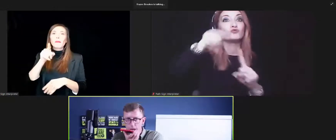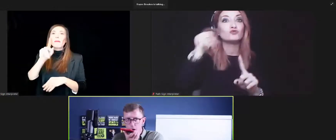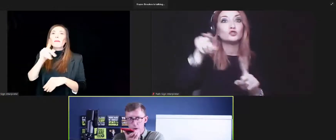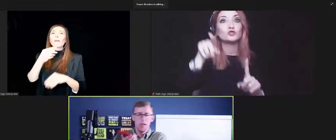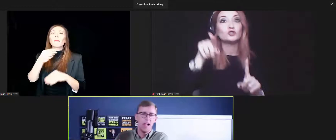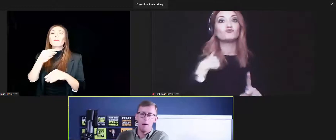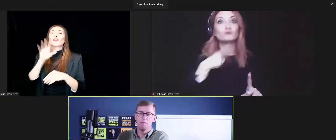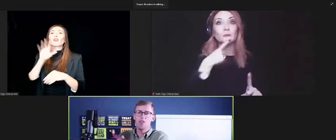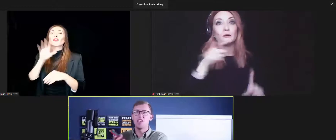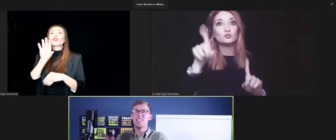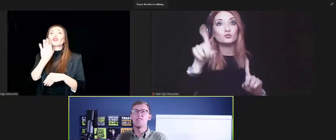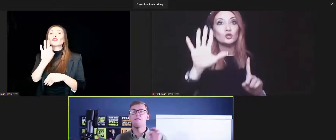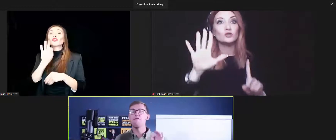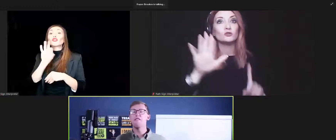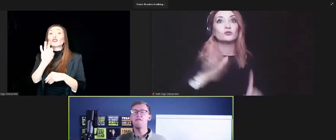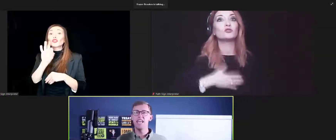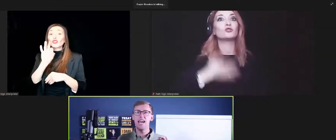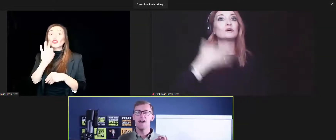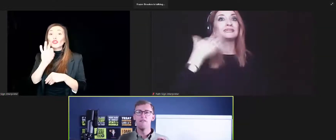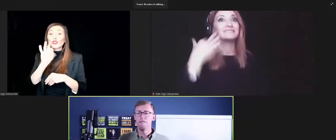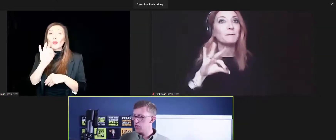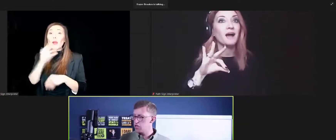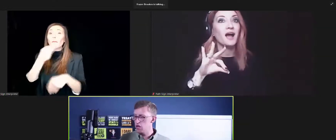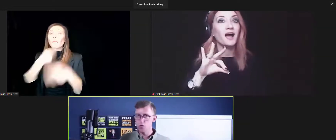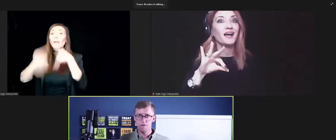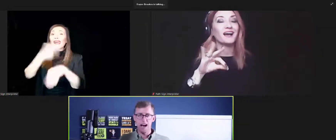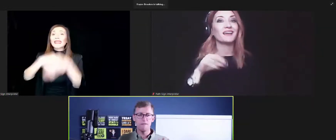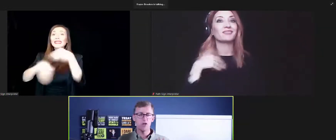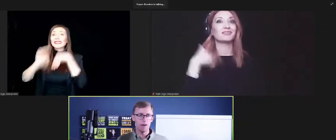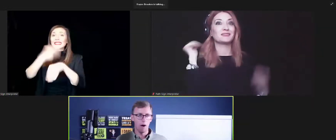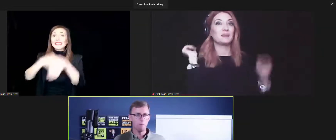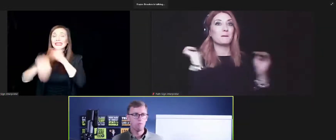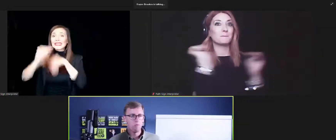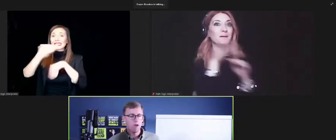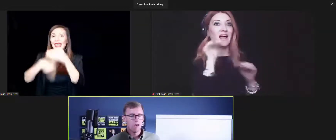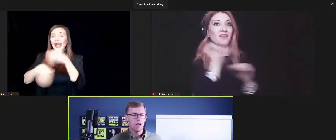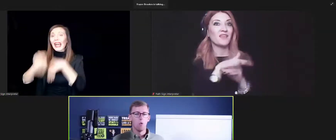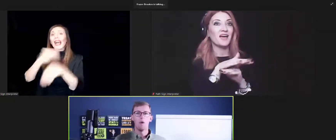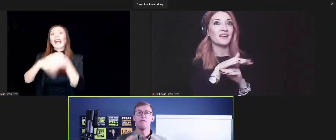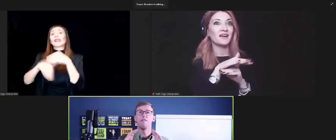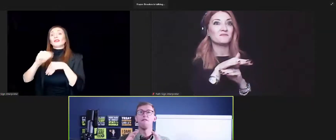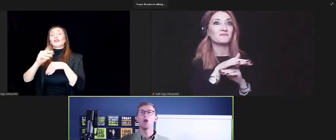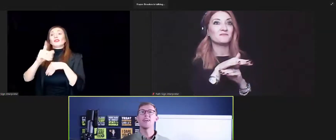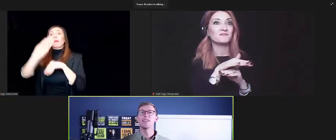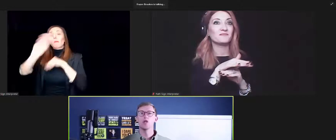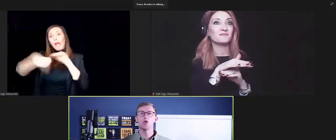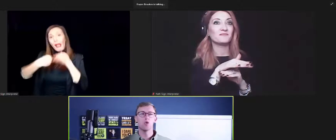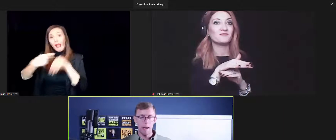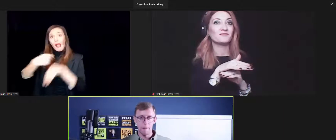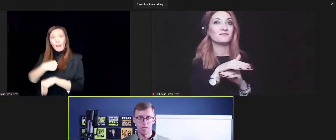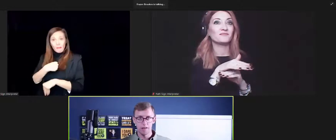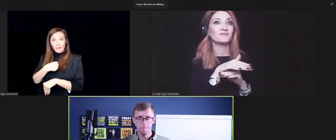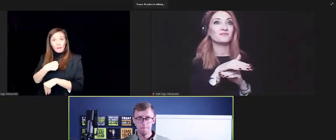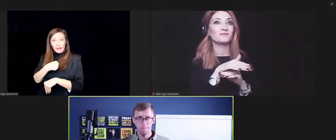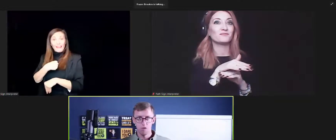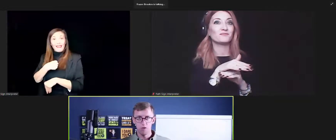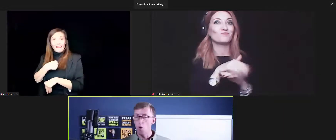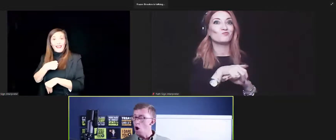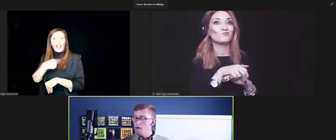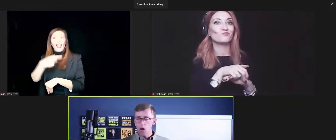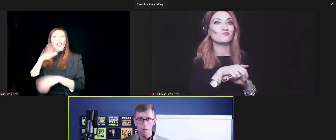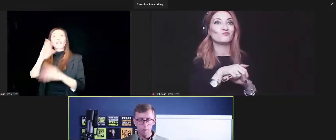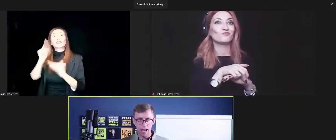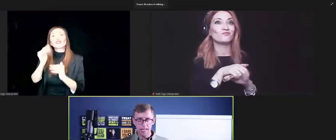how are you? Send 50 voice notes, 50, with the following script.